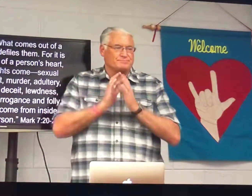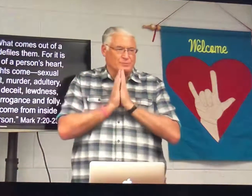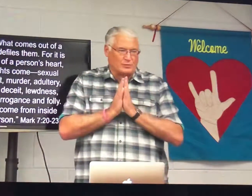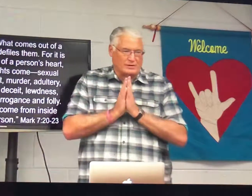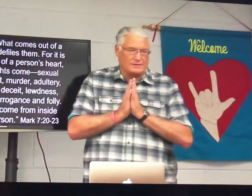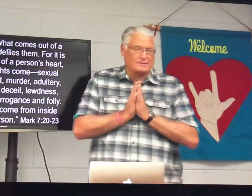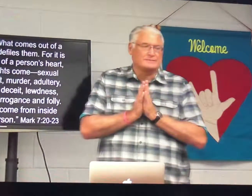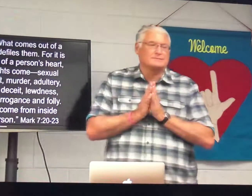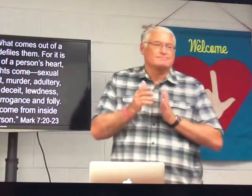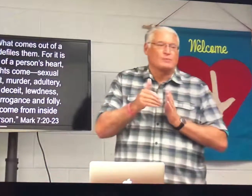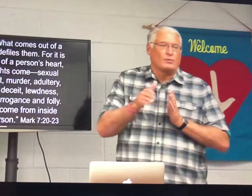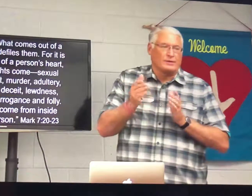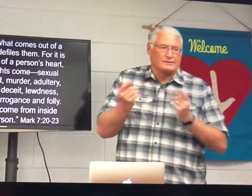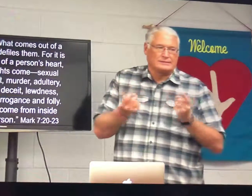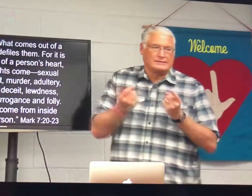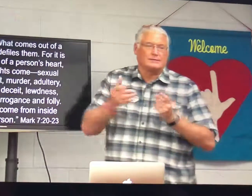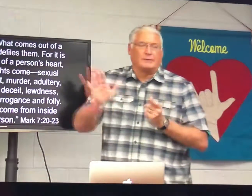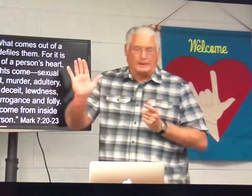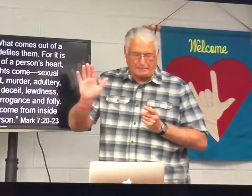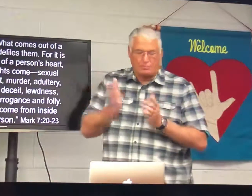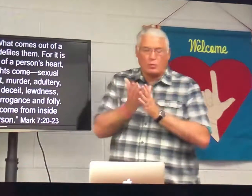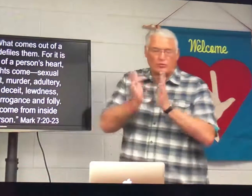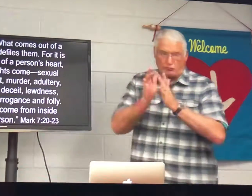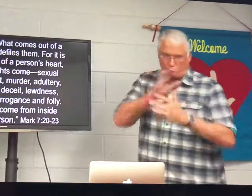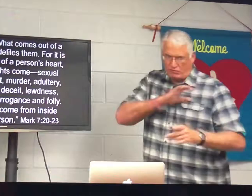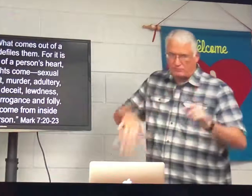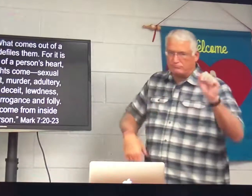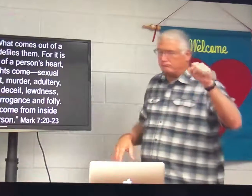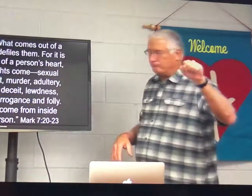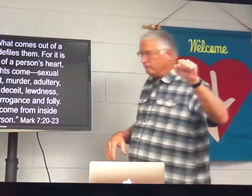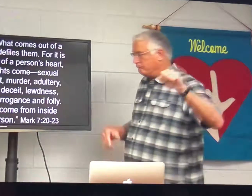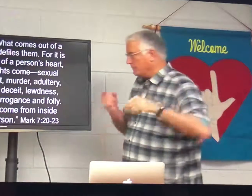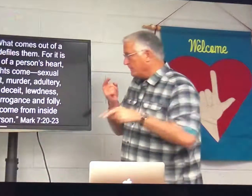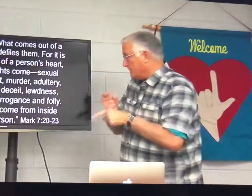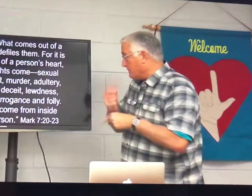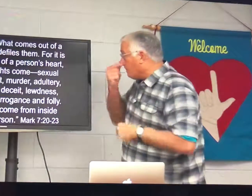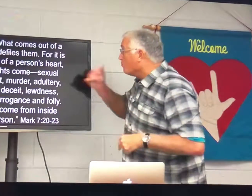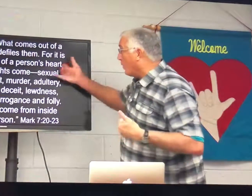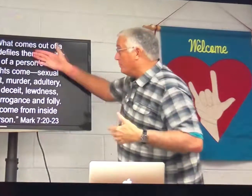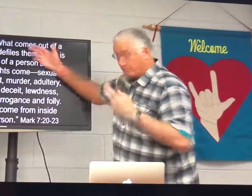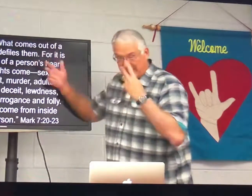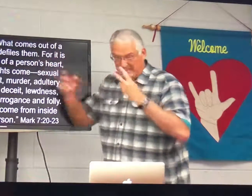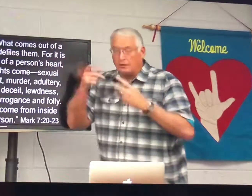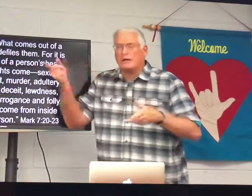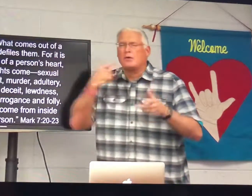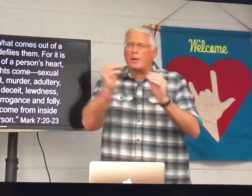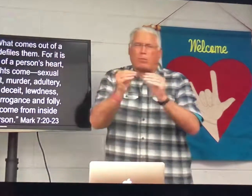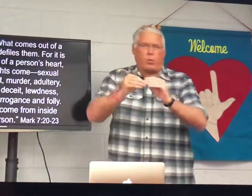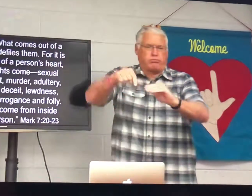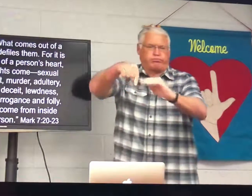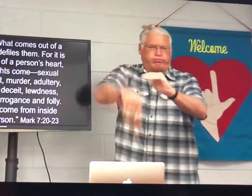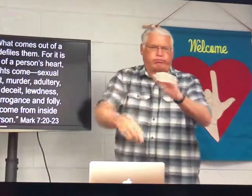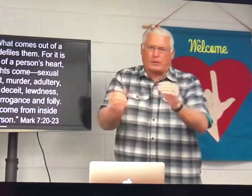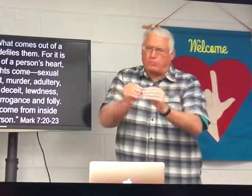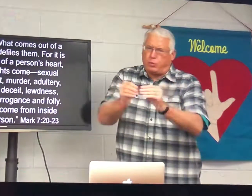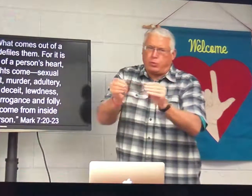hope that some adjustments get made, but like you said, it's trending in the wrong direction. Foul ball on the right side.